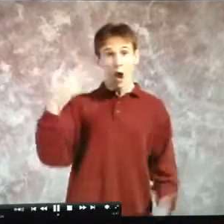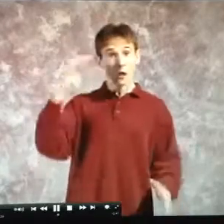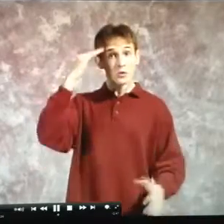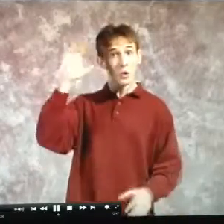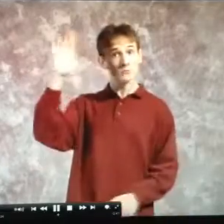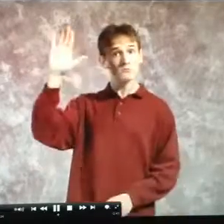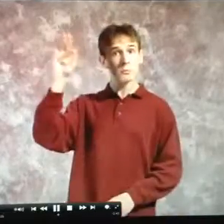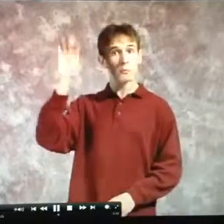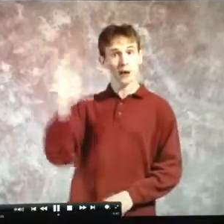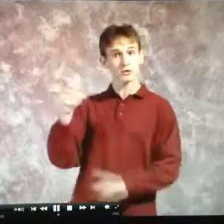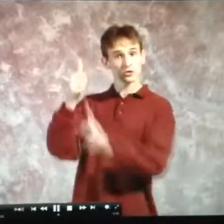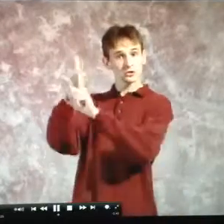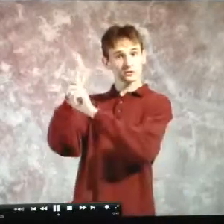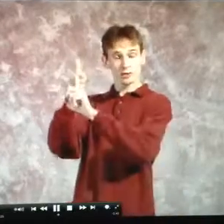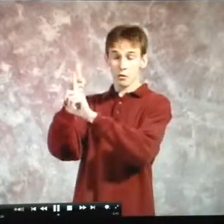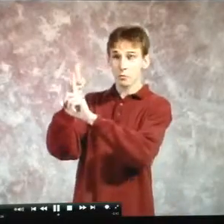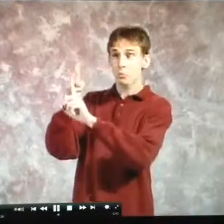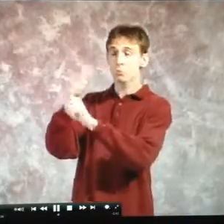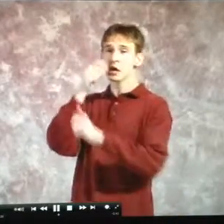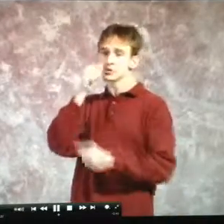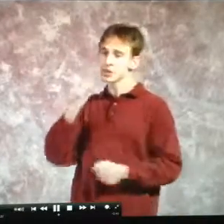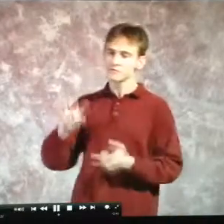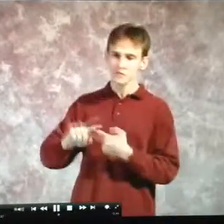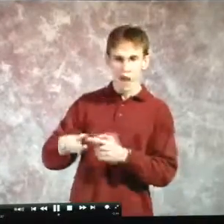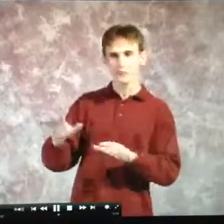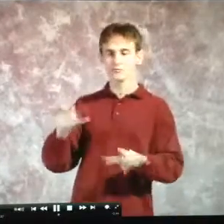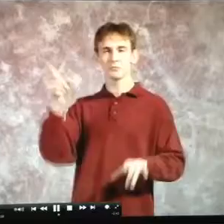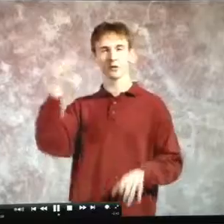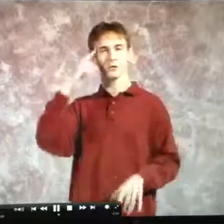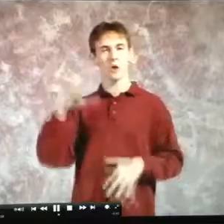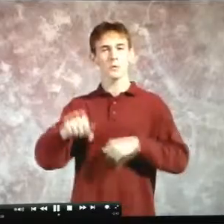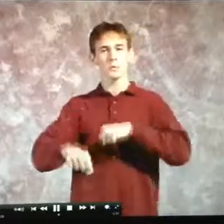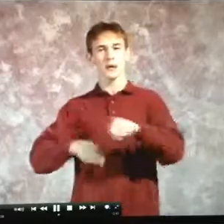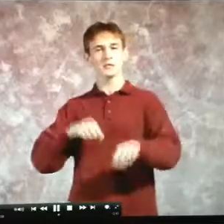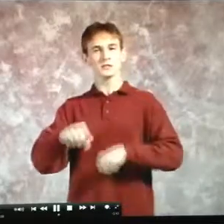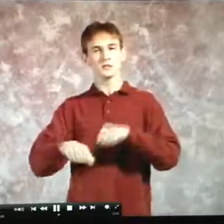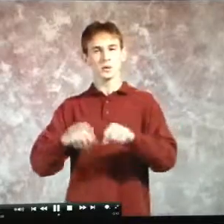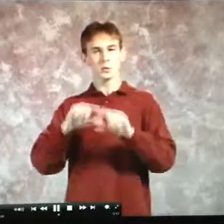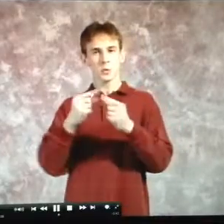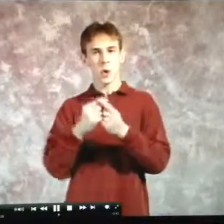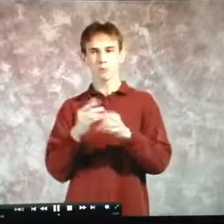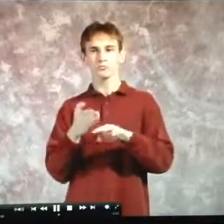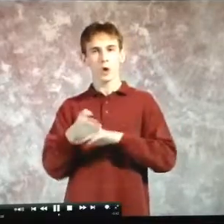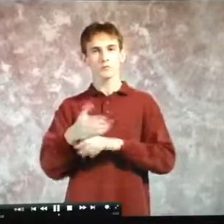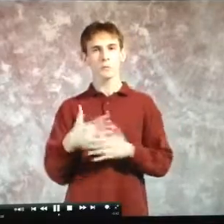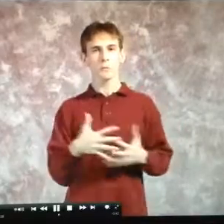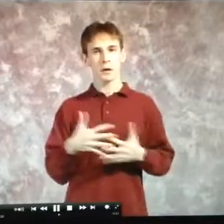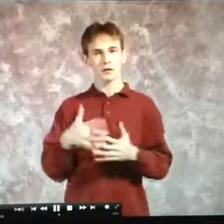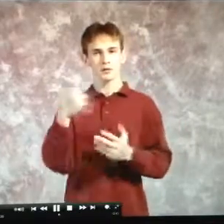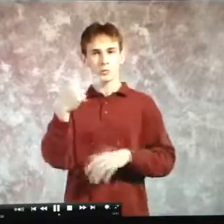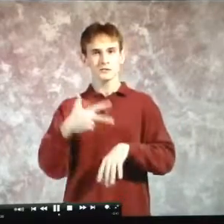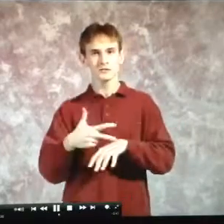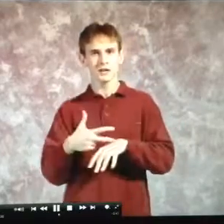I went to Bakersfield. I have some friends there, and we went riding our bicycles as a group